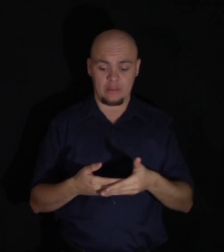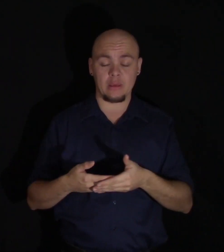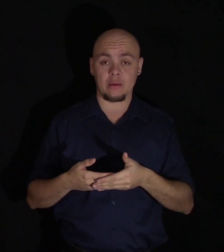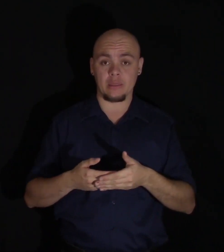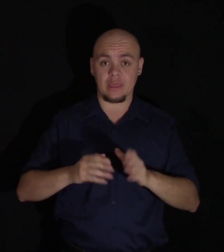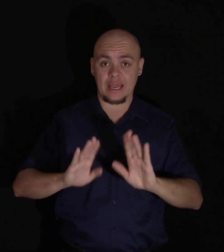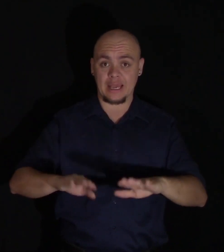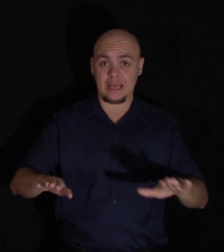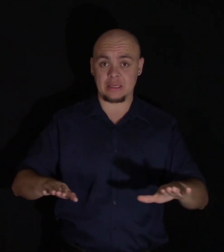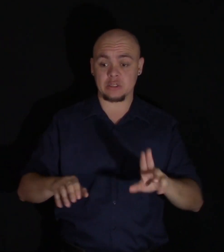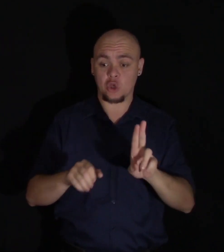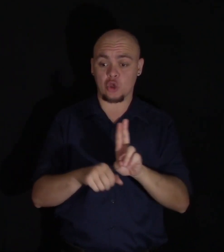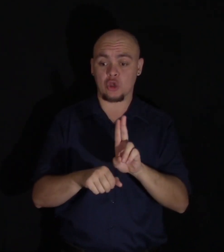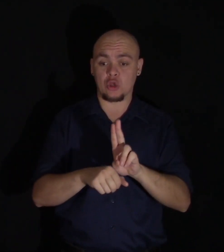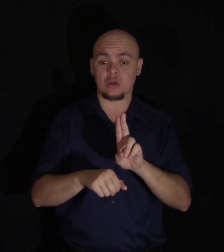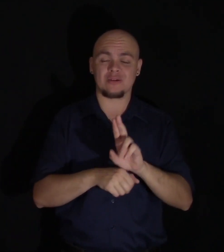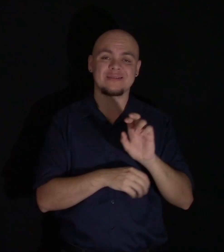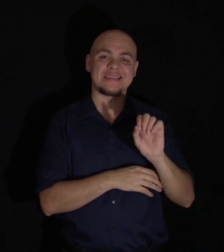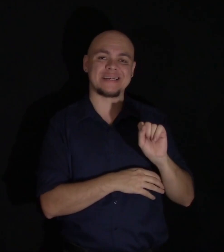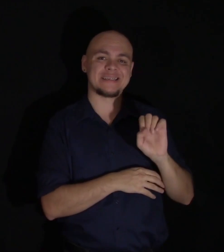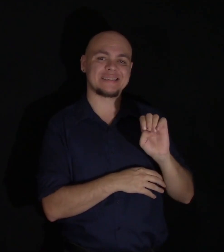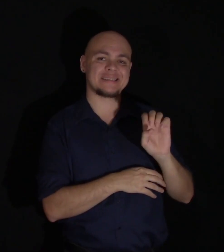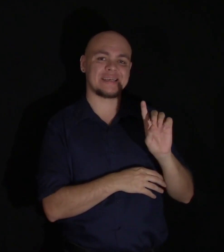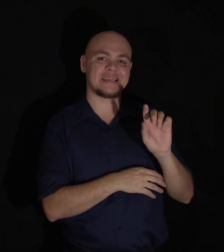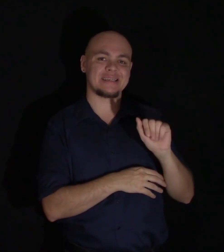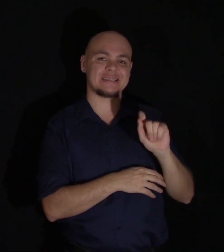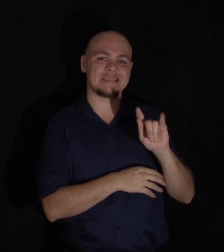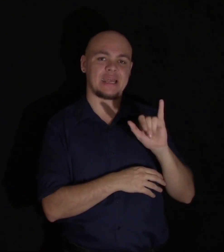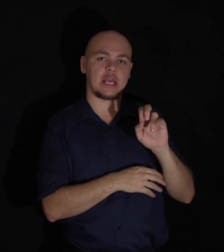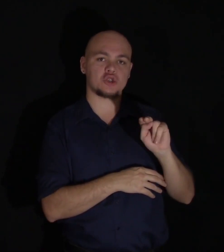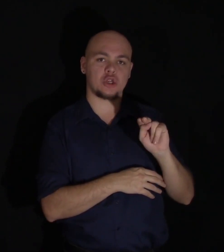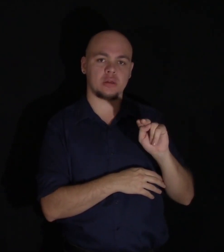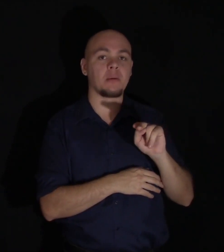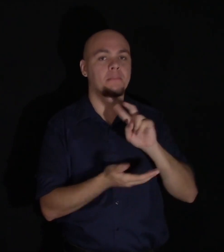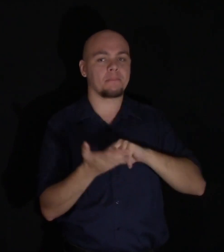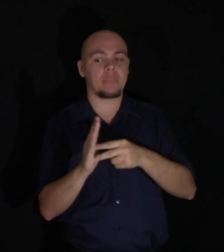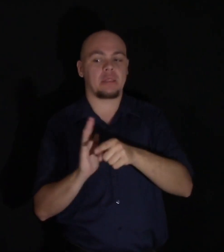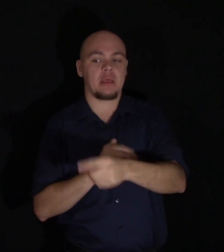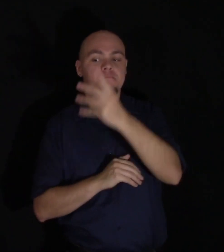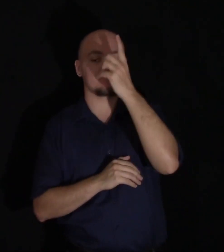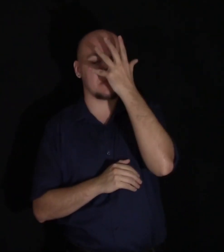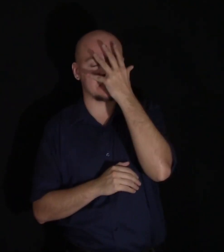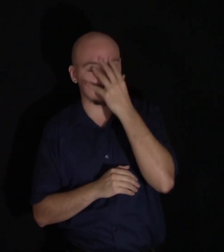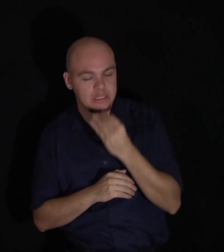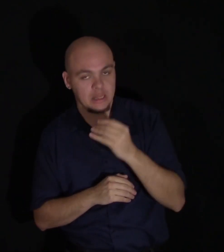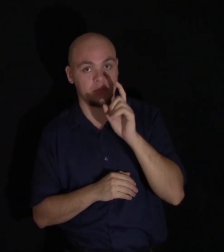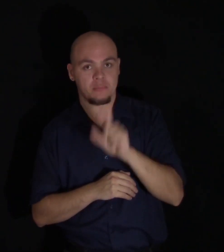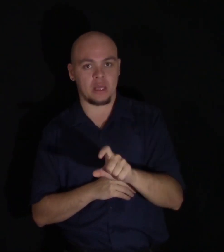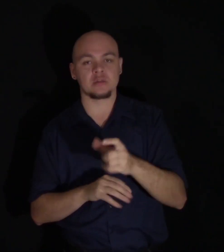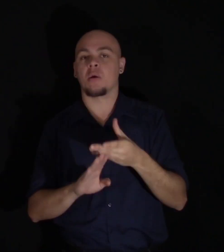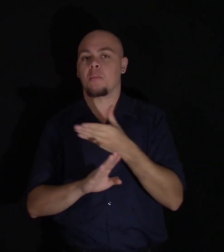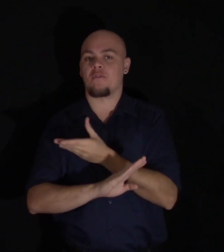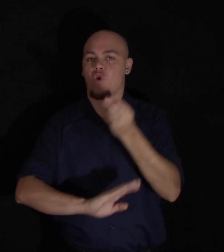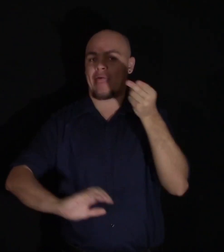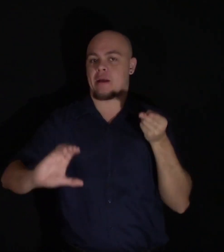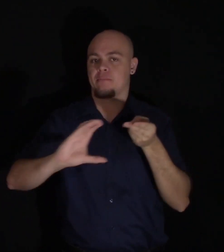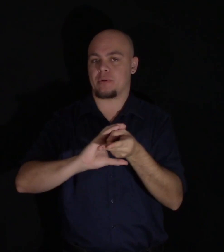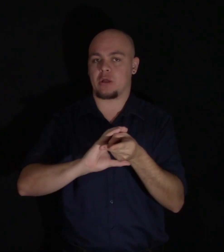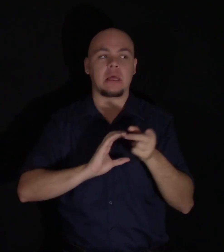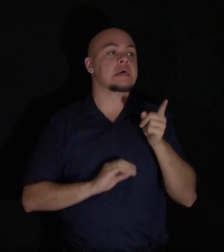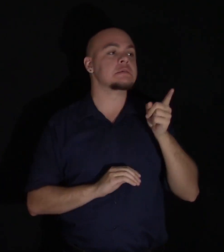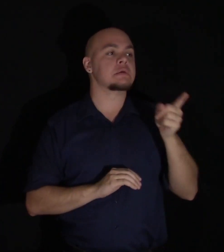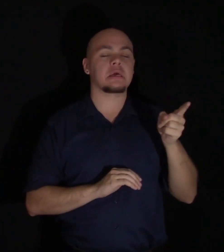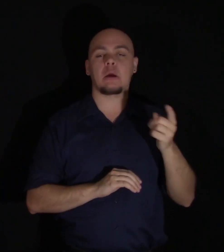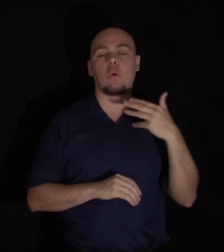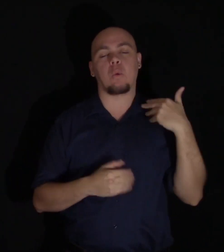had to be sedated in order to deal with this MRI machine. Right? And this was really disappointing to Doug because